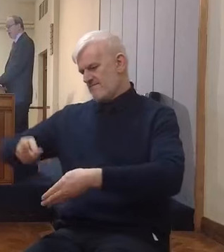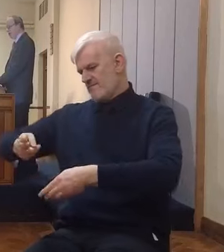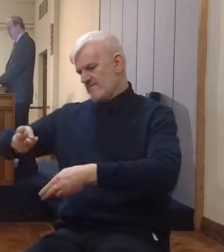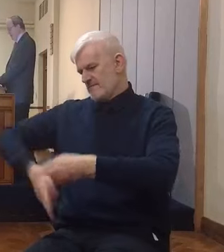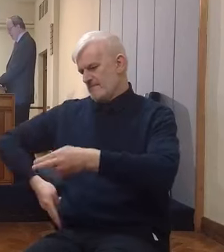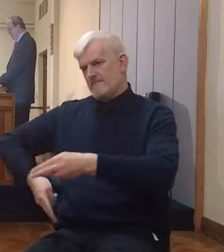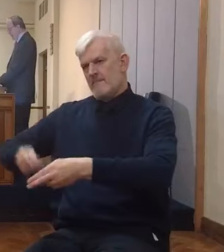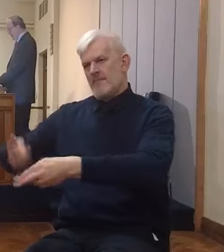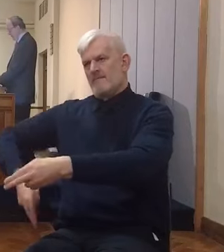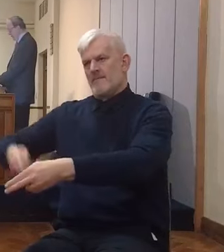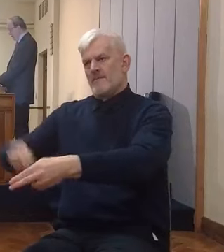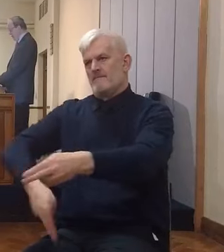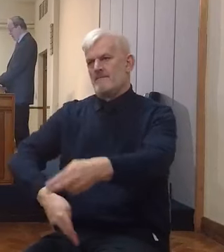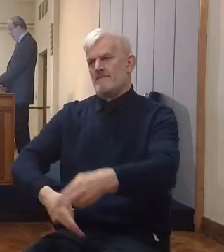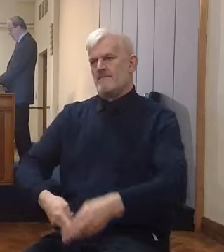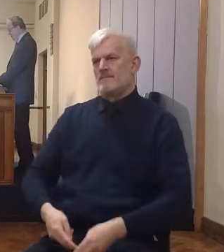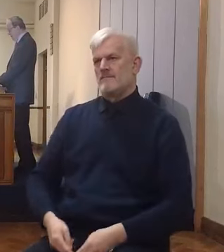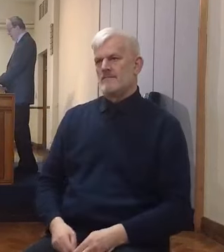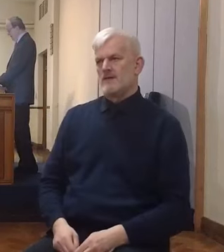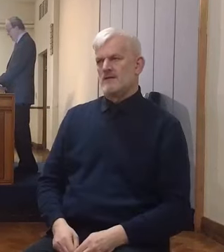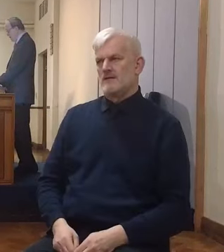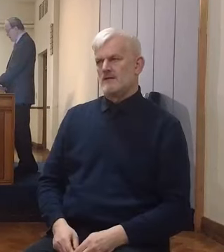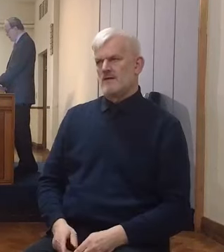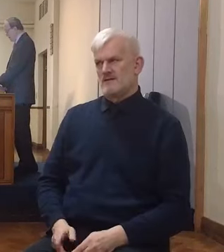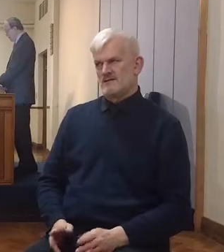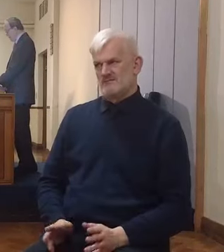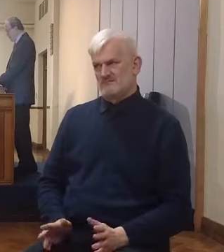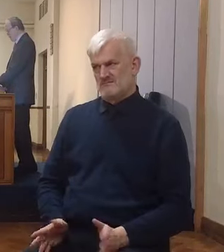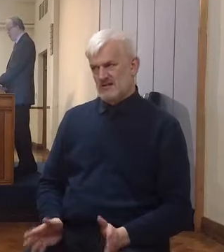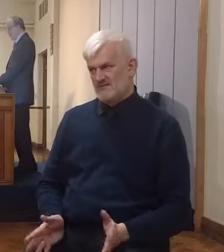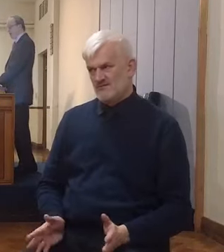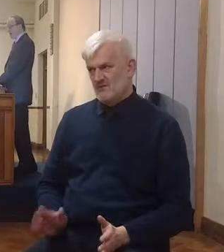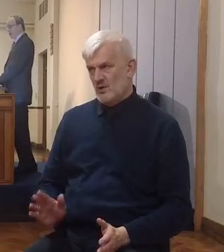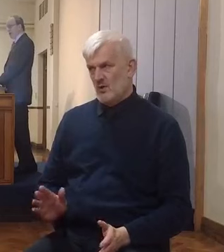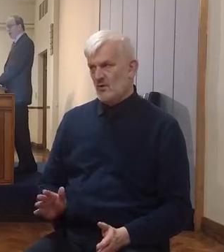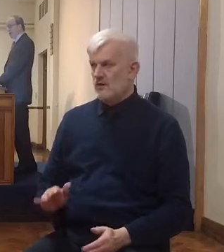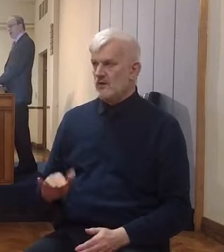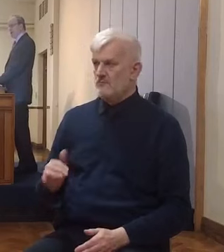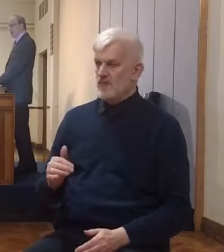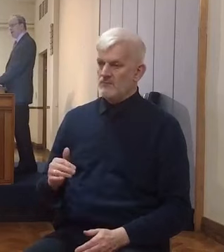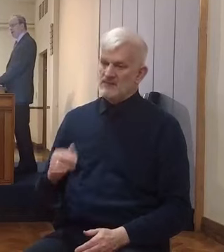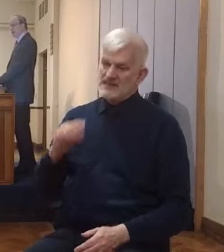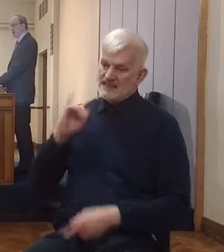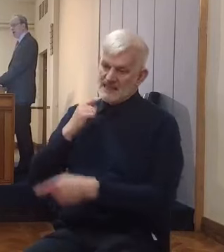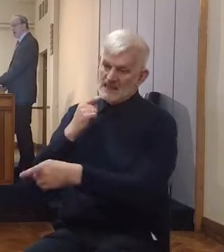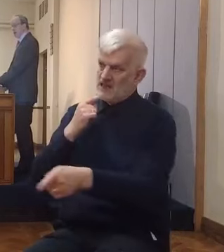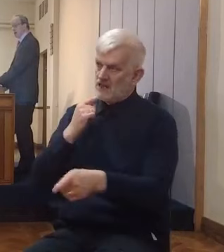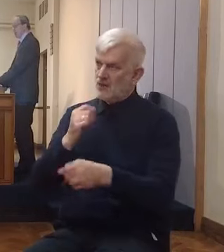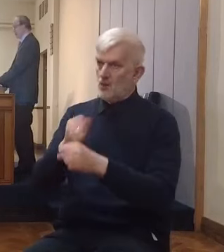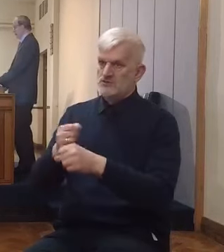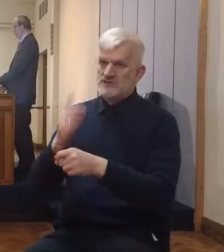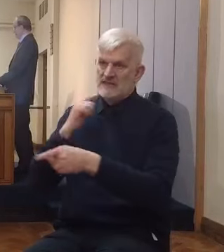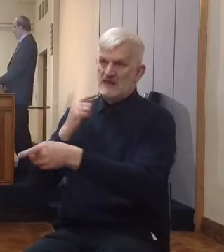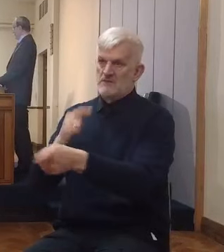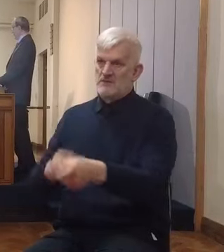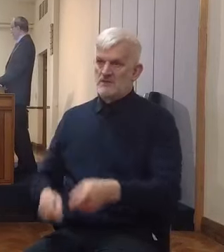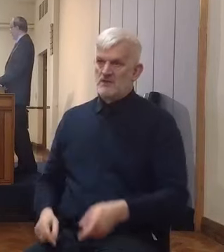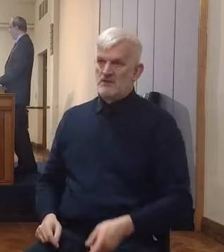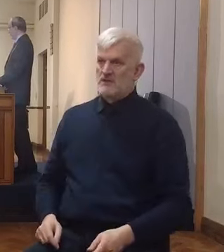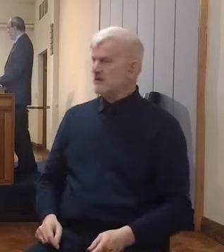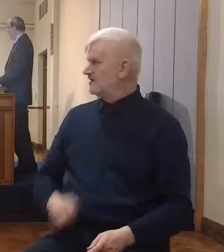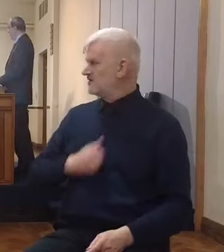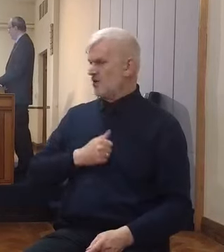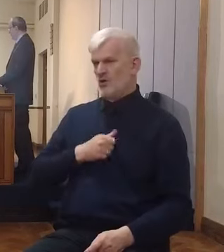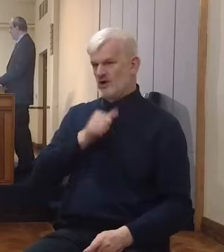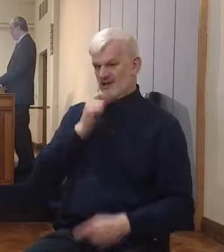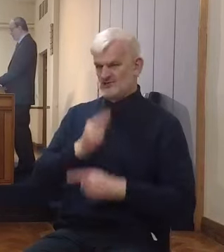so. It may have been that they were actually executing the horses. Not very nice thing to talk